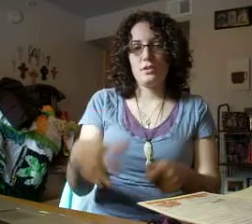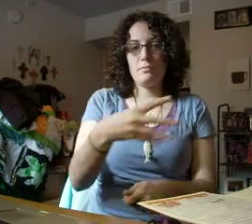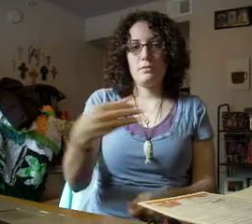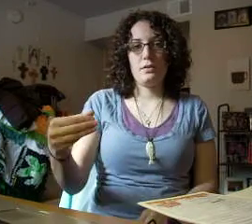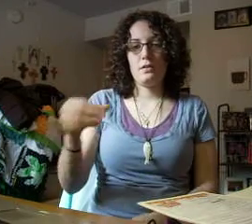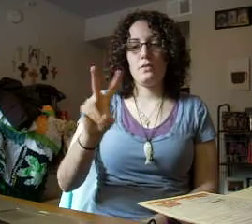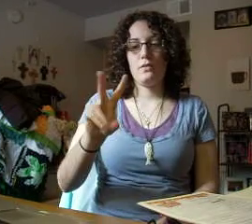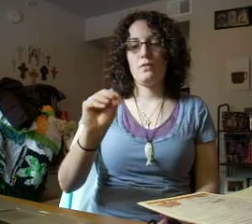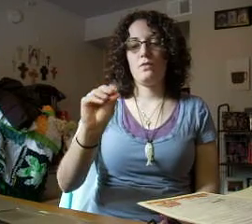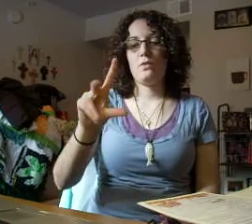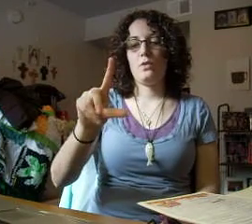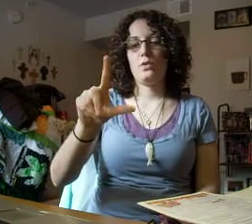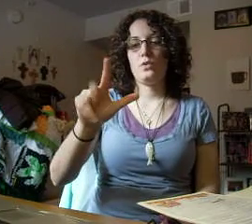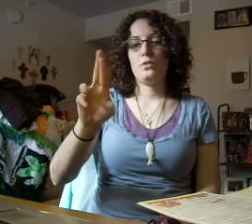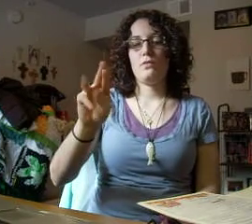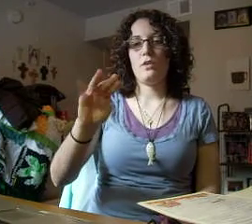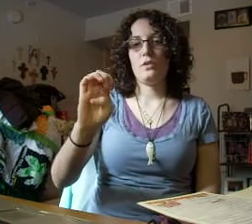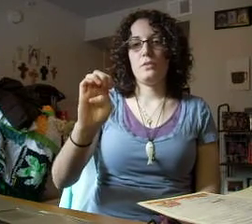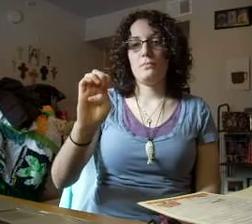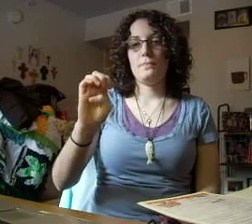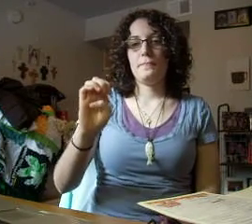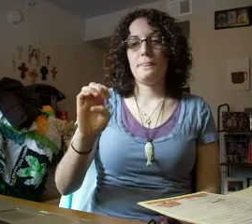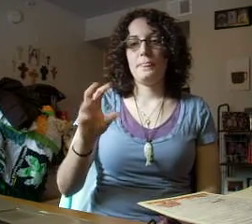are packed together so that the particles are touching,